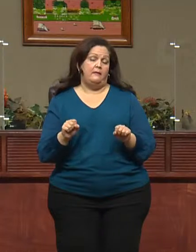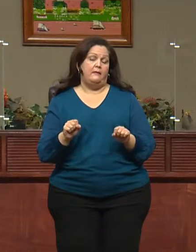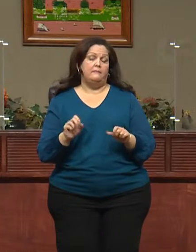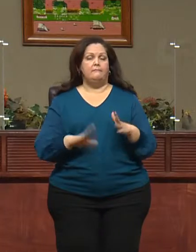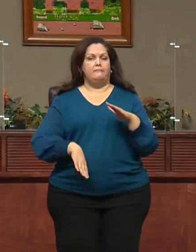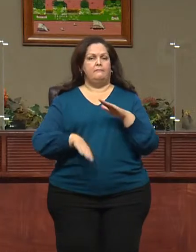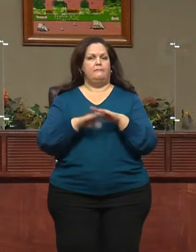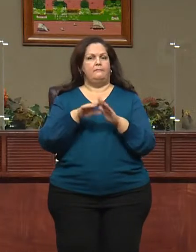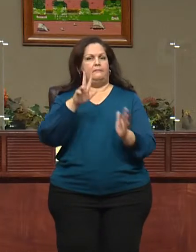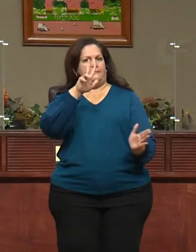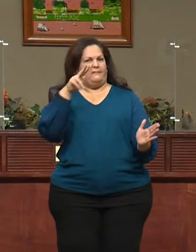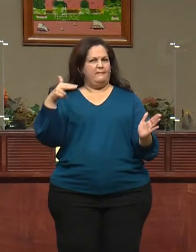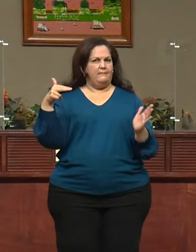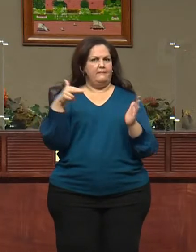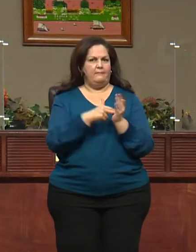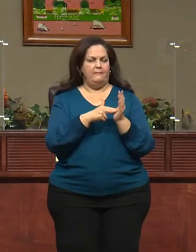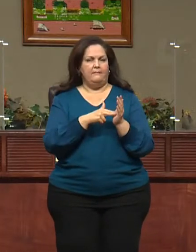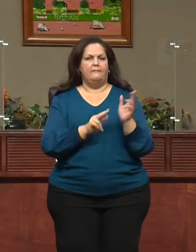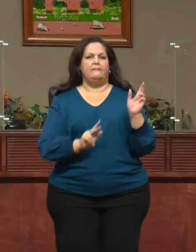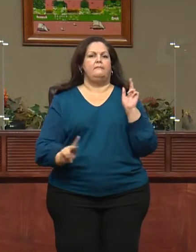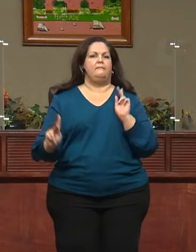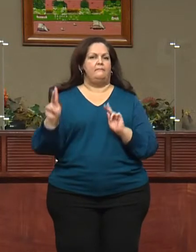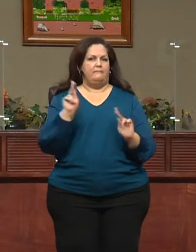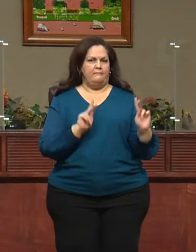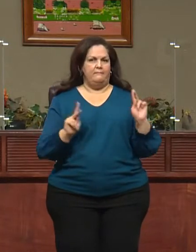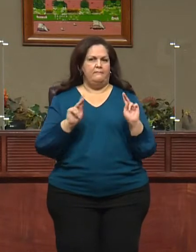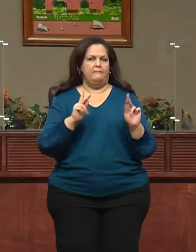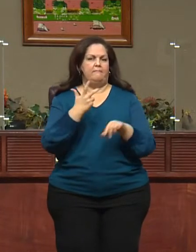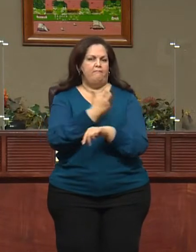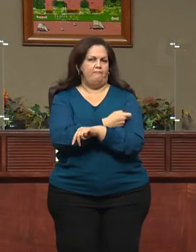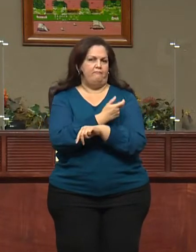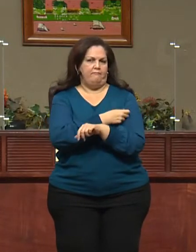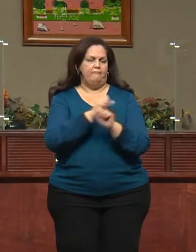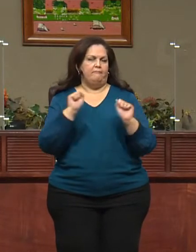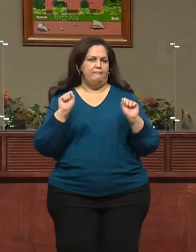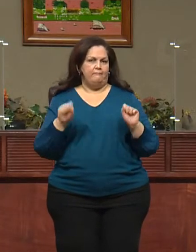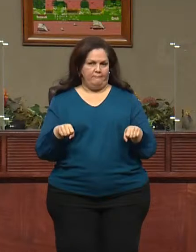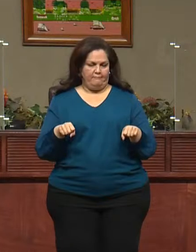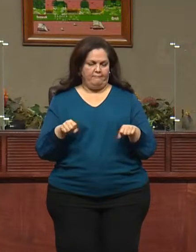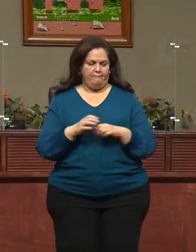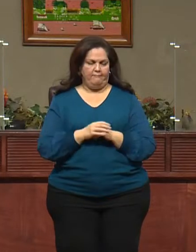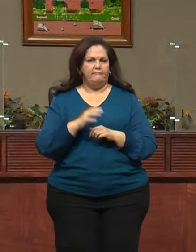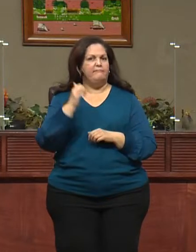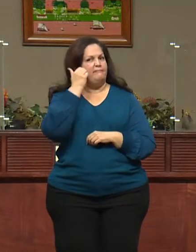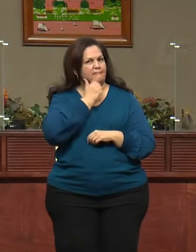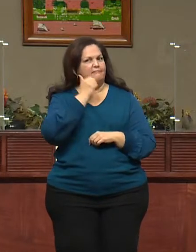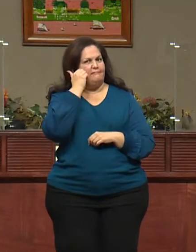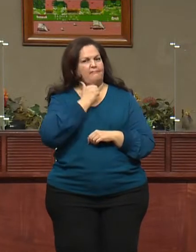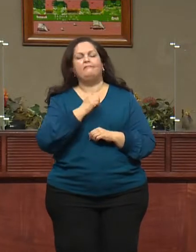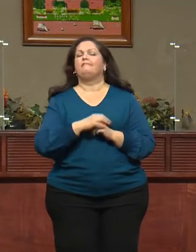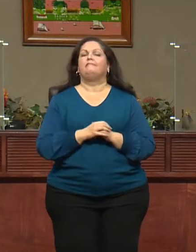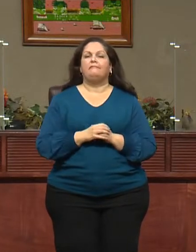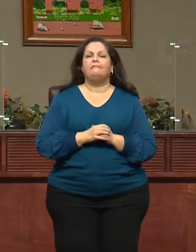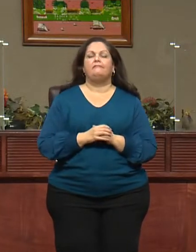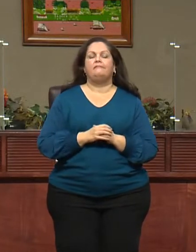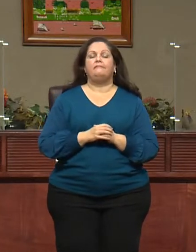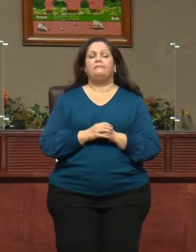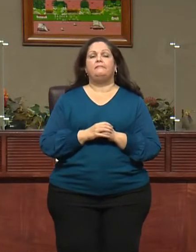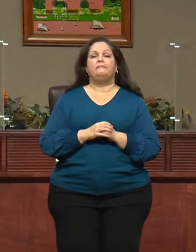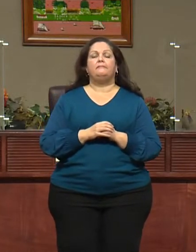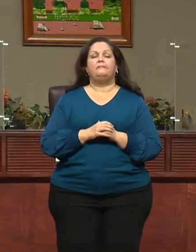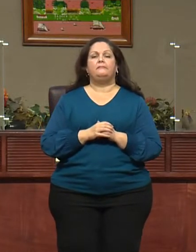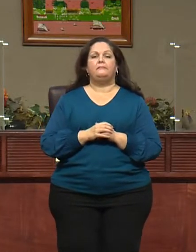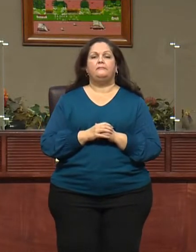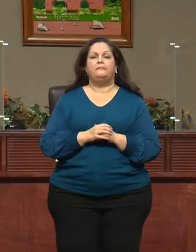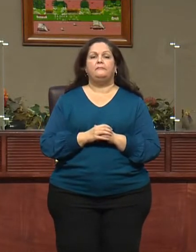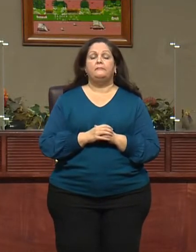to 3,000 individual doses a day. As a reminder,